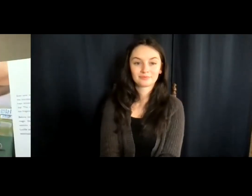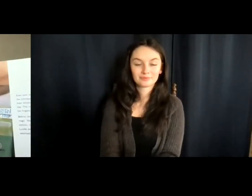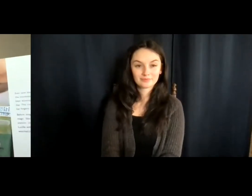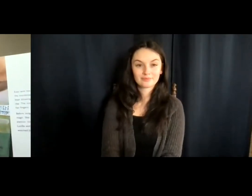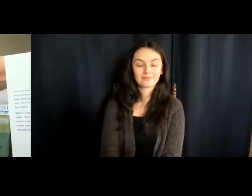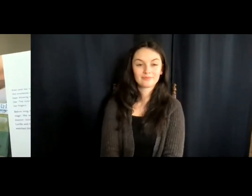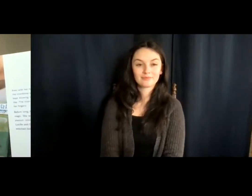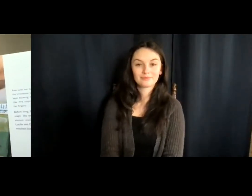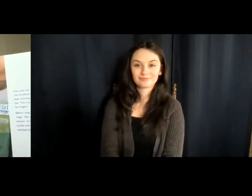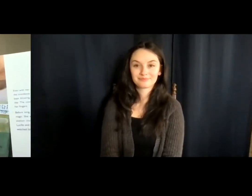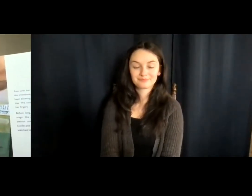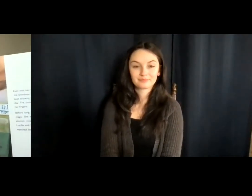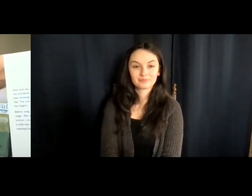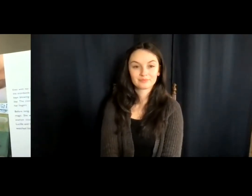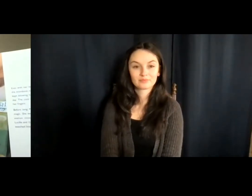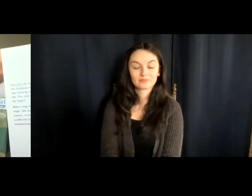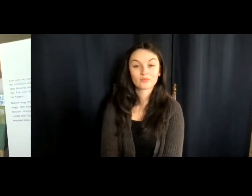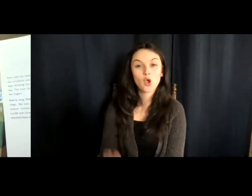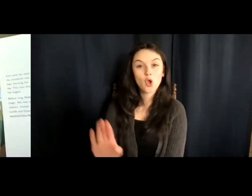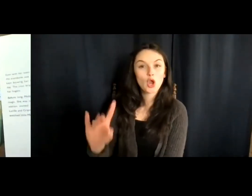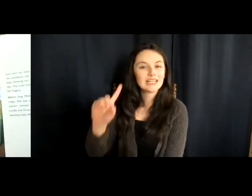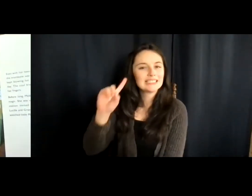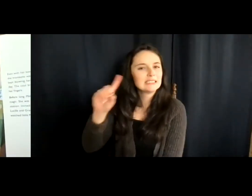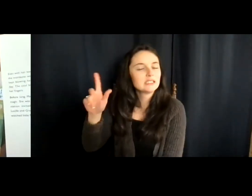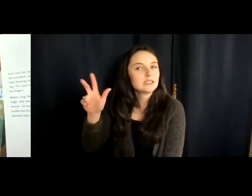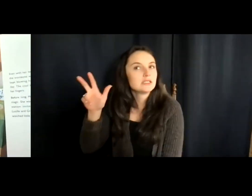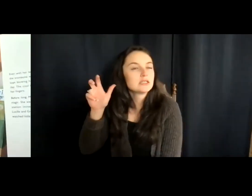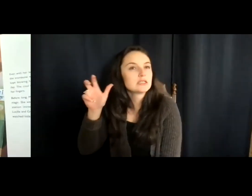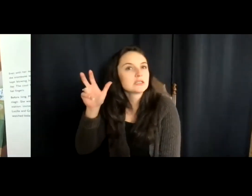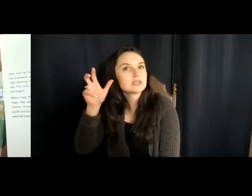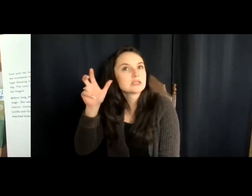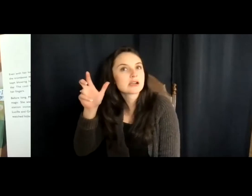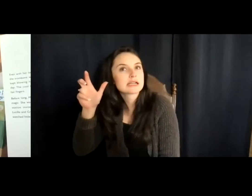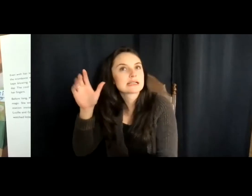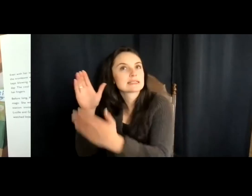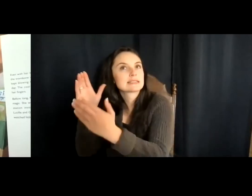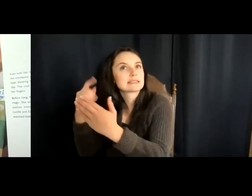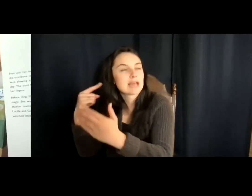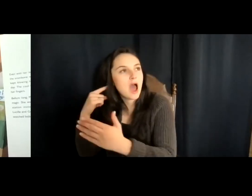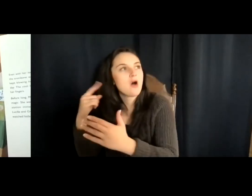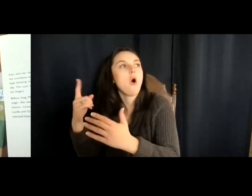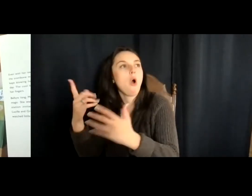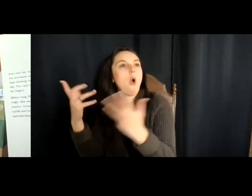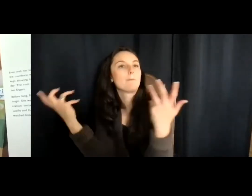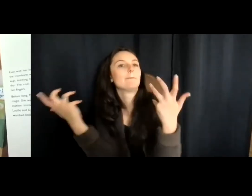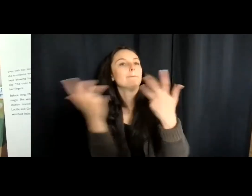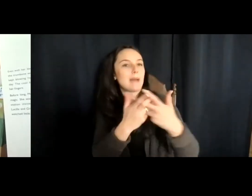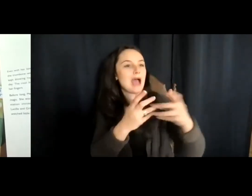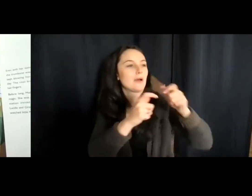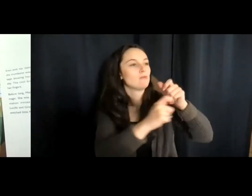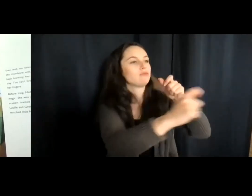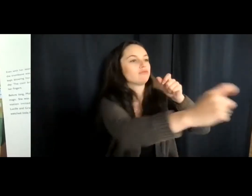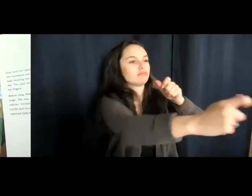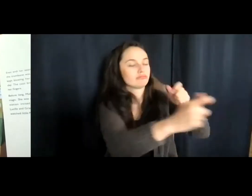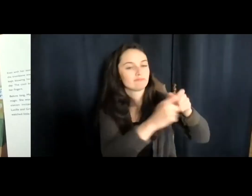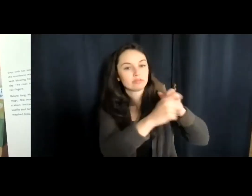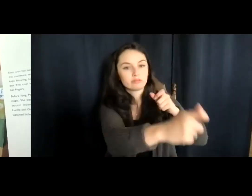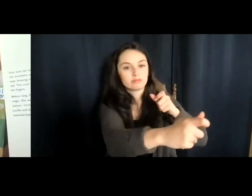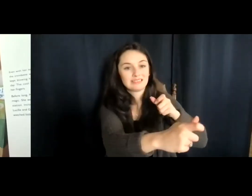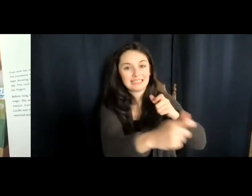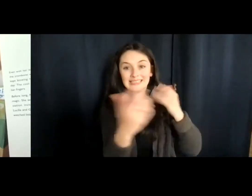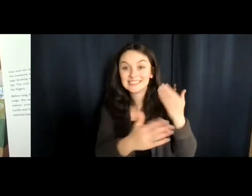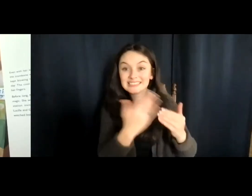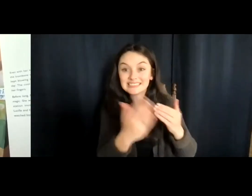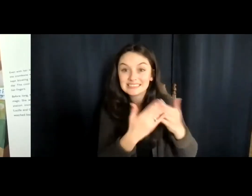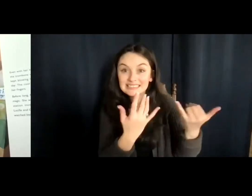Even with her keen ear teaching herself to play, the trombone was no piece of cake. But Melba kept blowing her